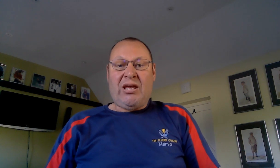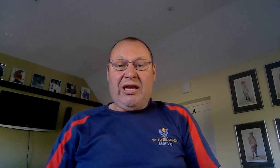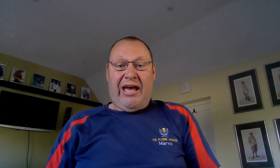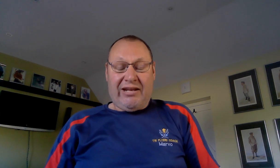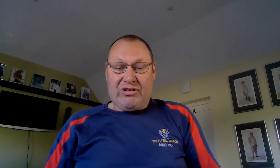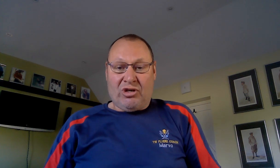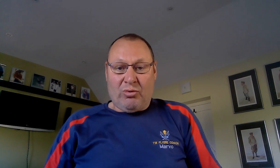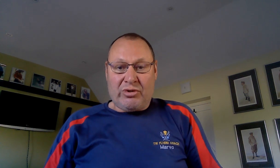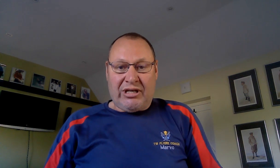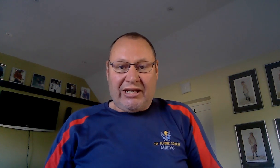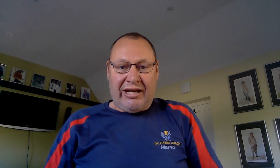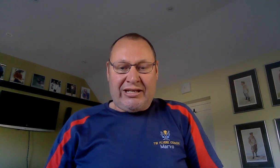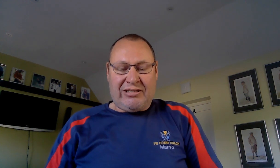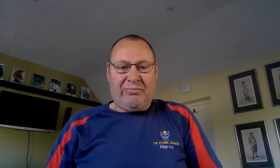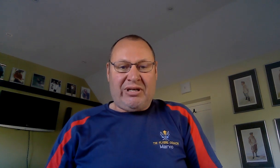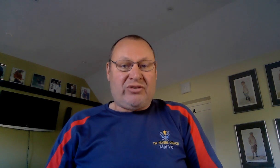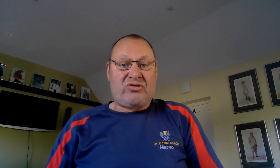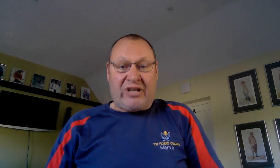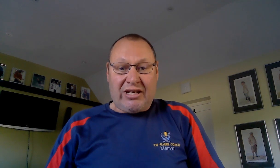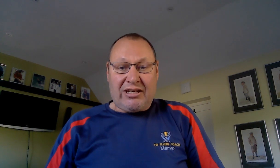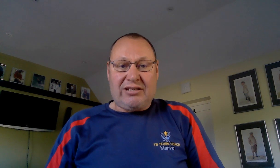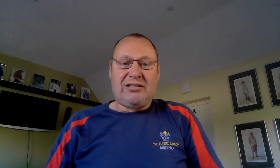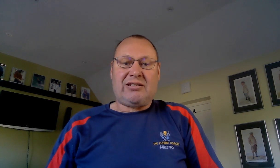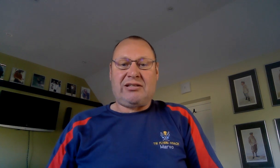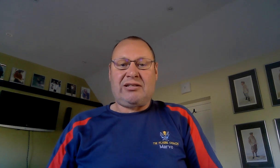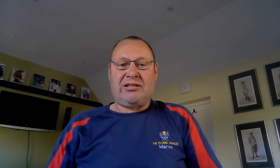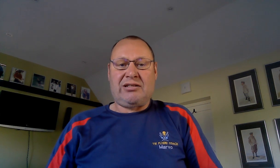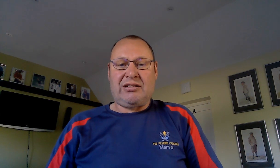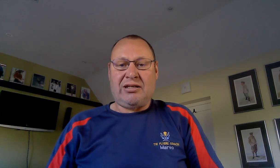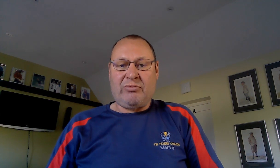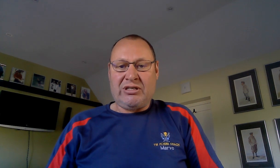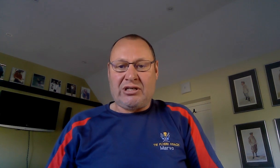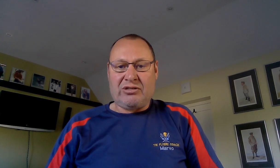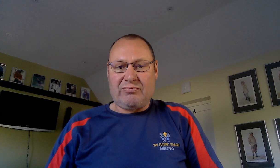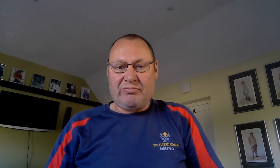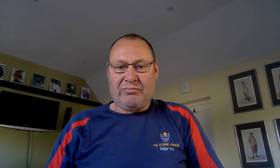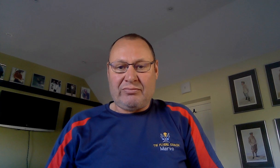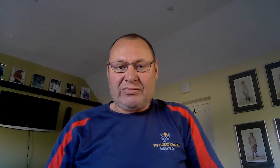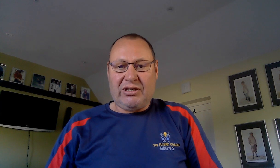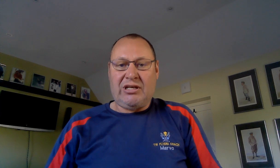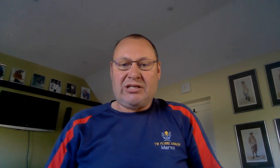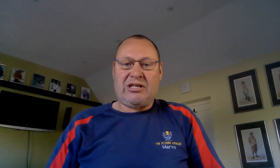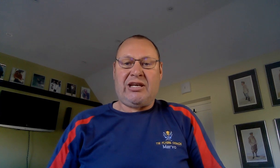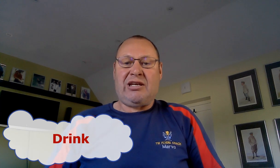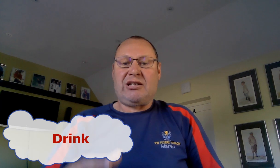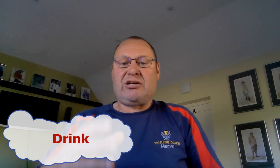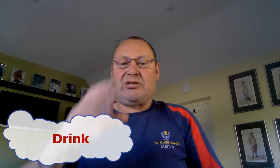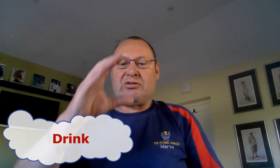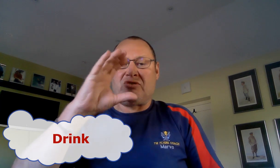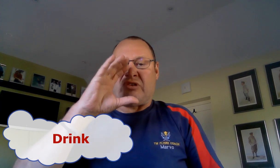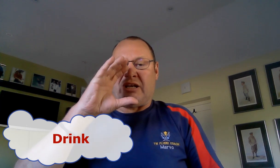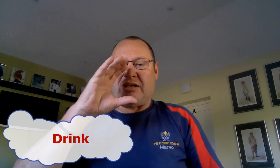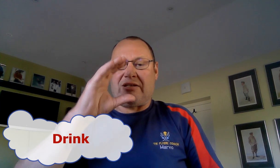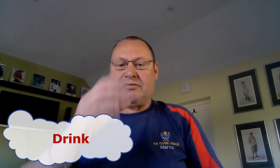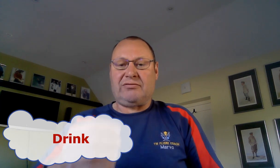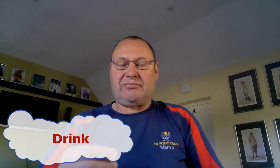And if it's not water and it's simply a drink, then we just say drink.